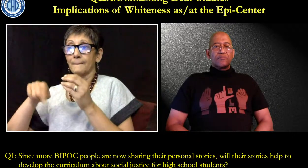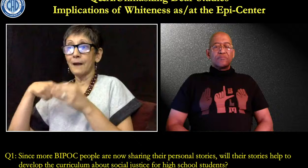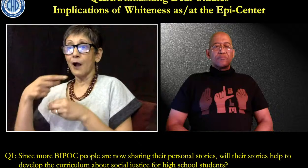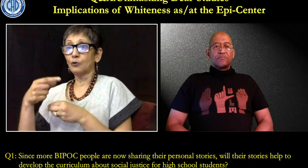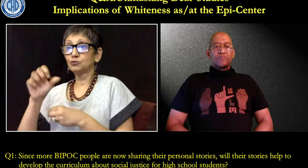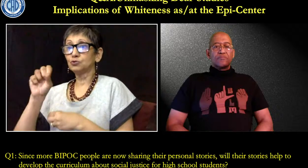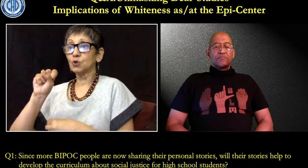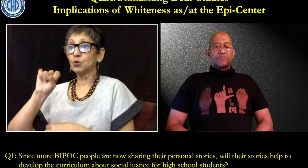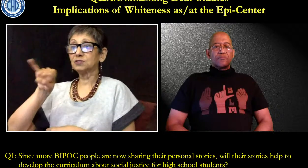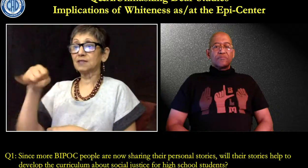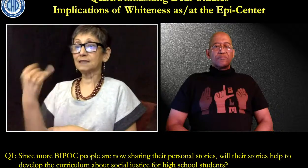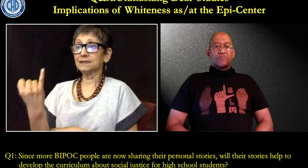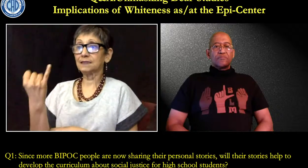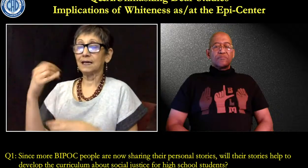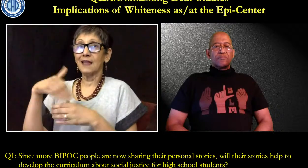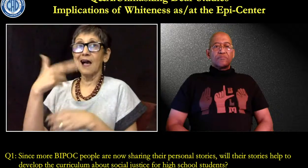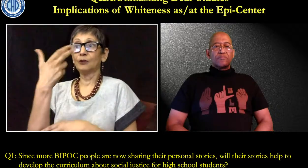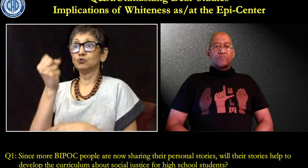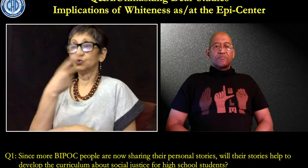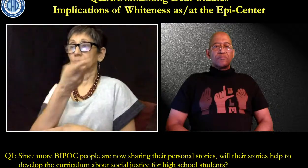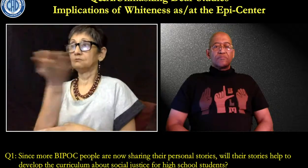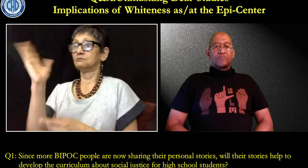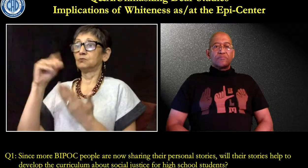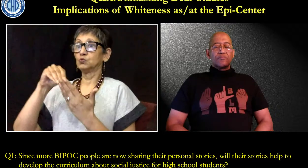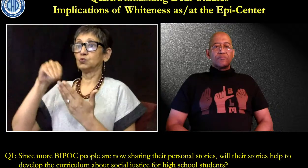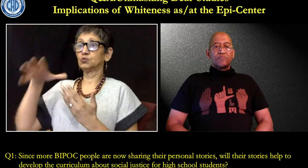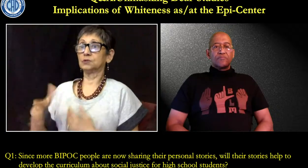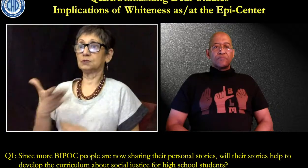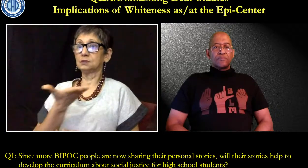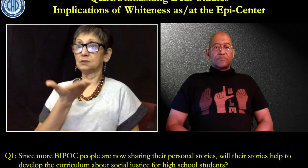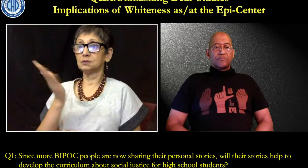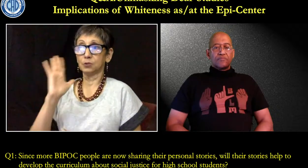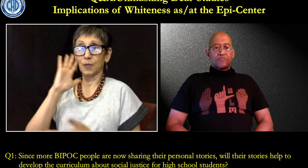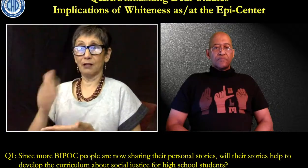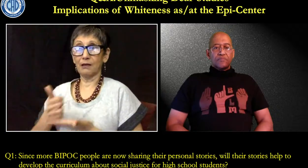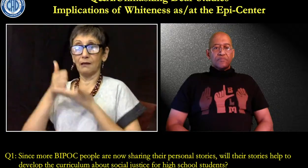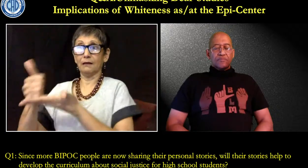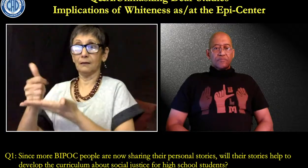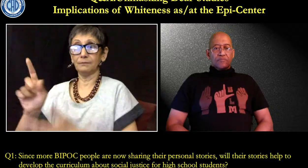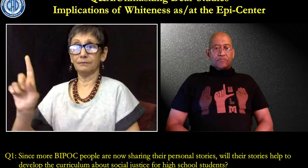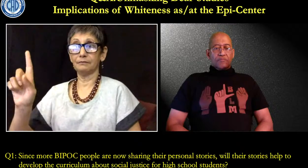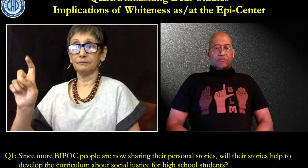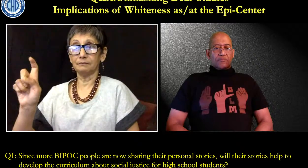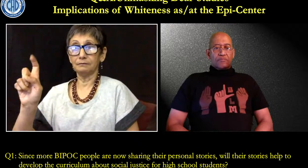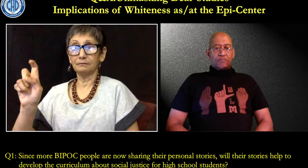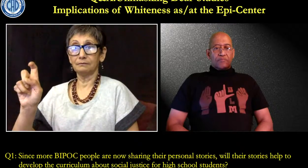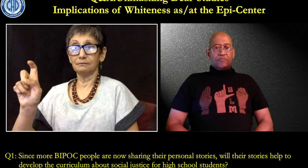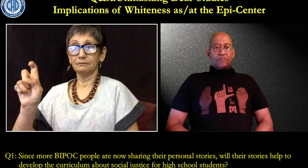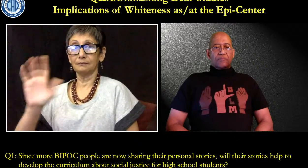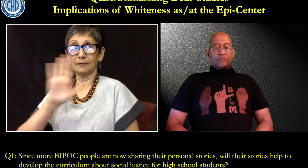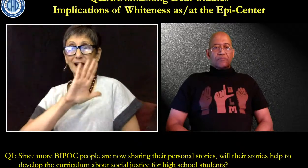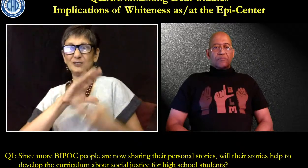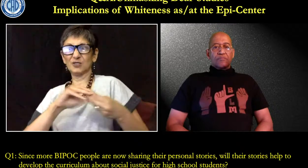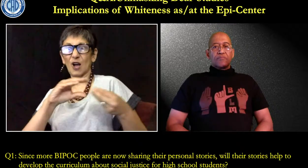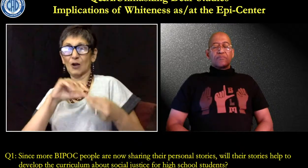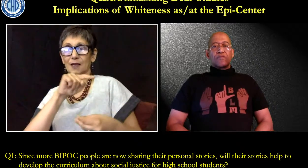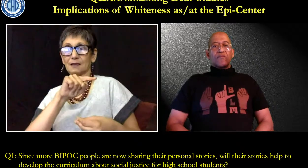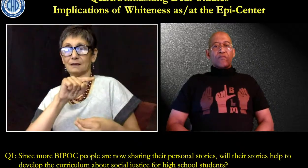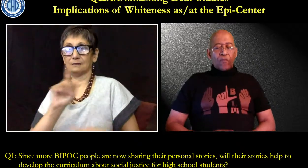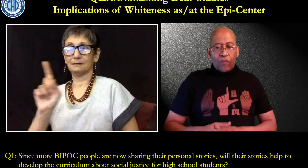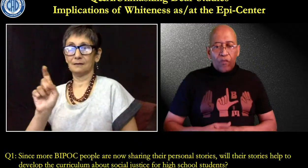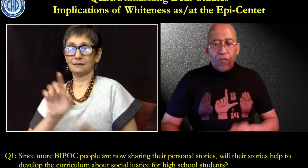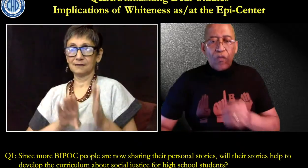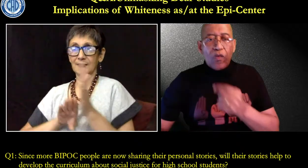will their stories help develop the curriculum in high schools and such